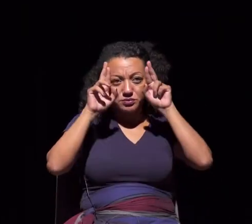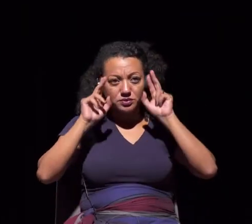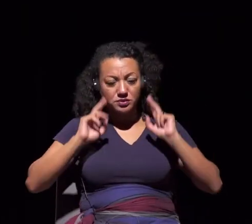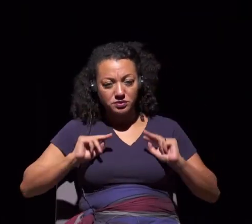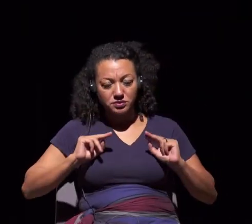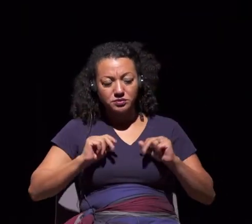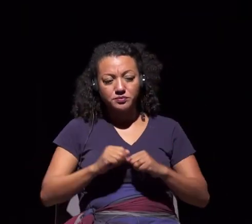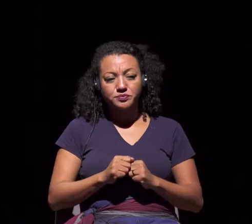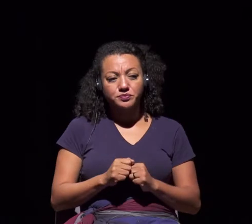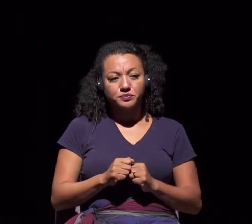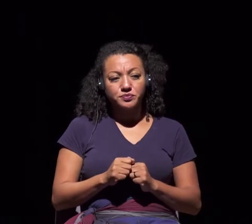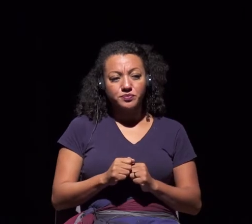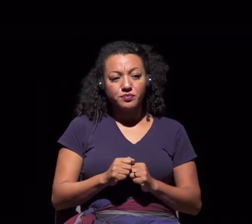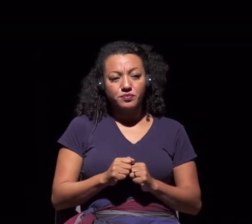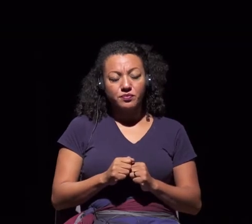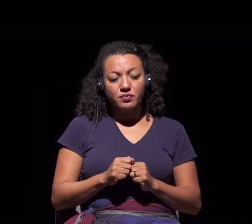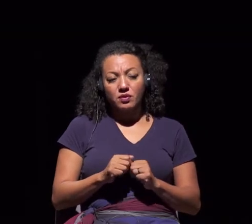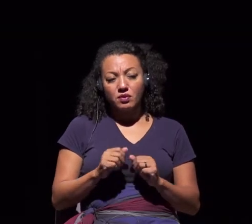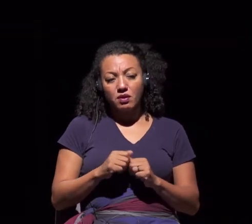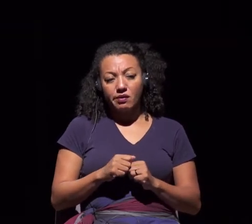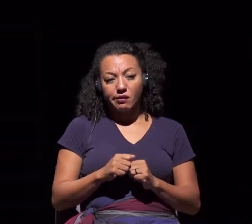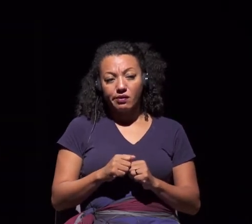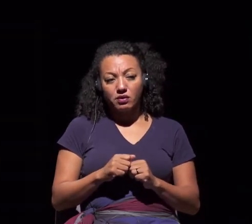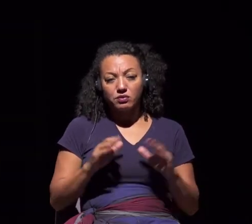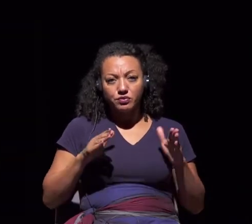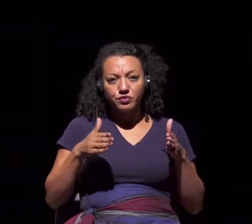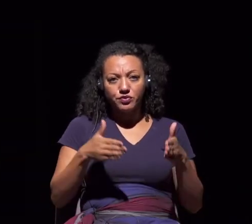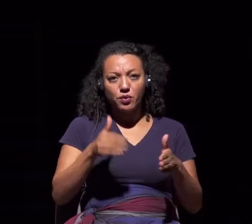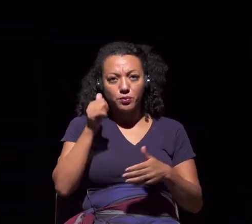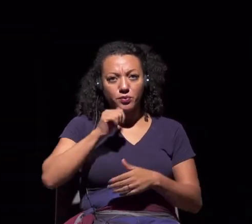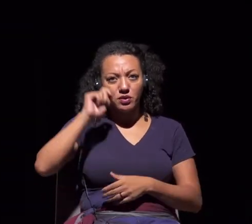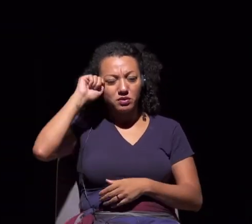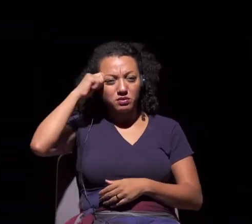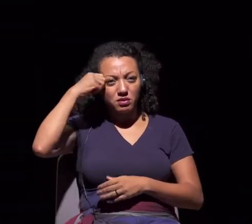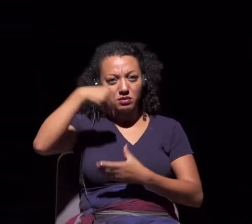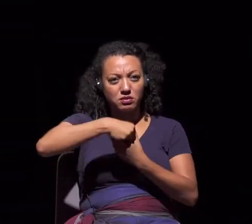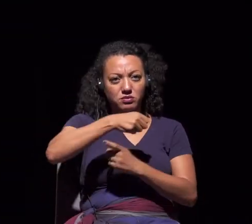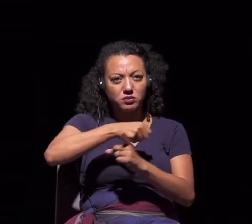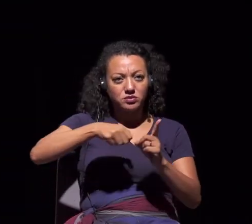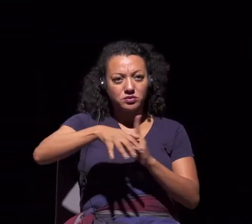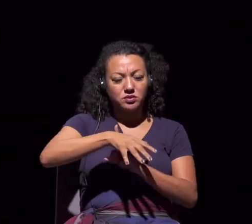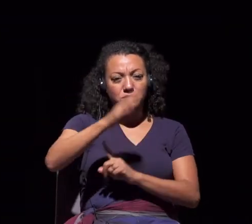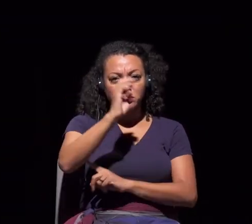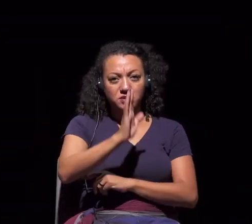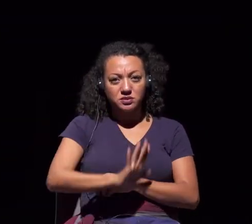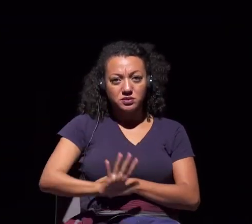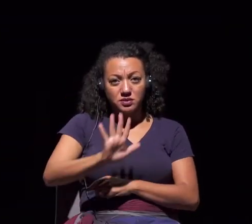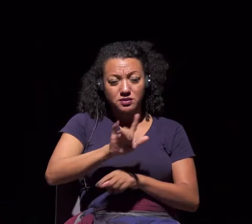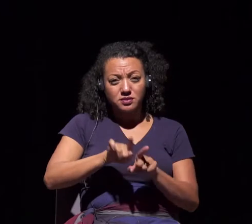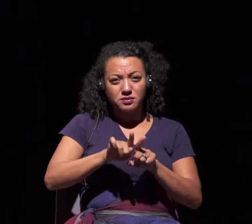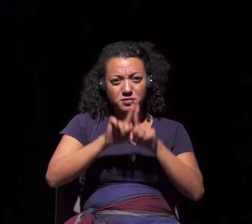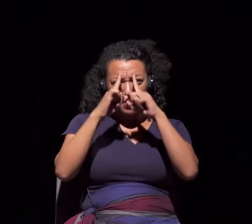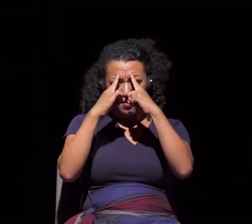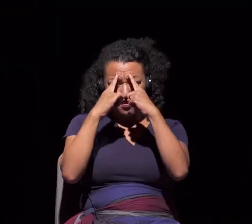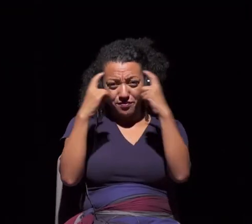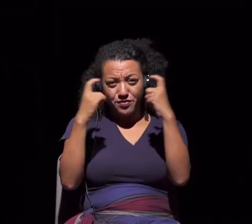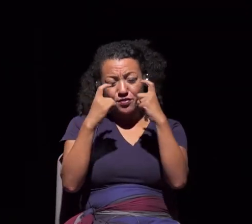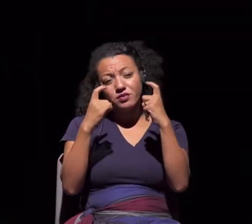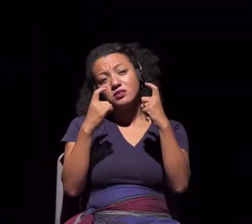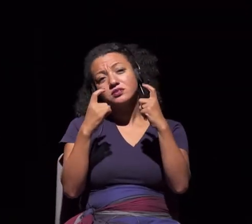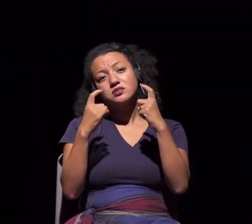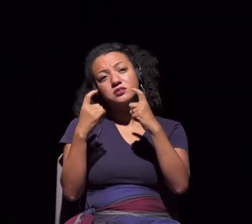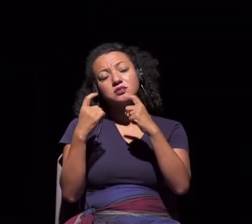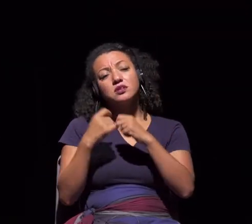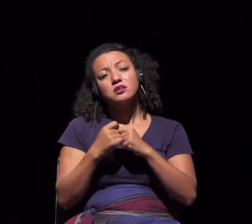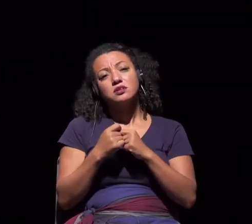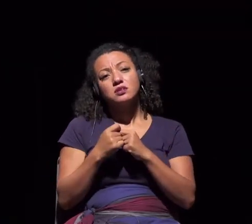in Brazilian society and the various types of violence suffered by this population due to racism and the legacy